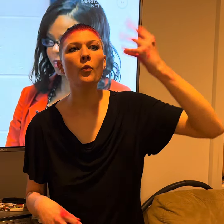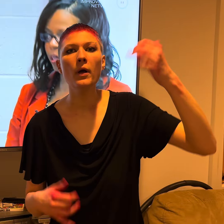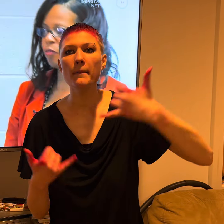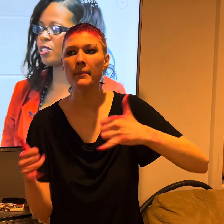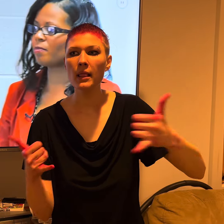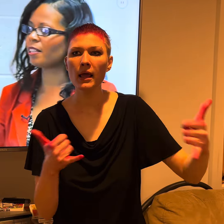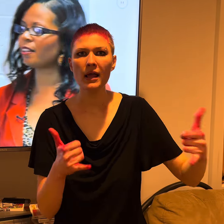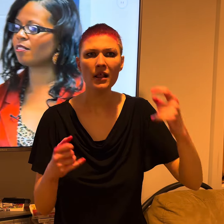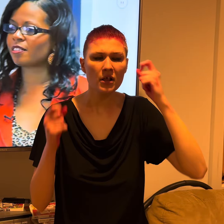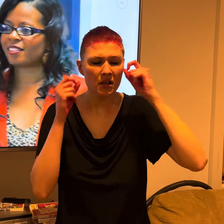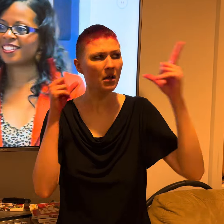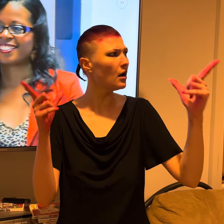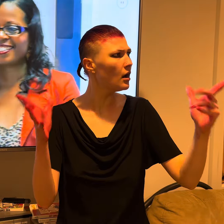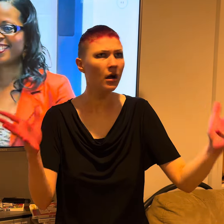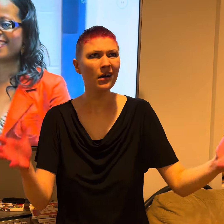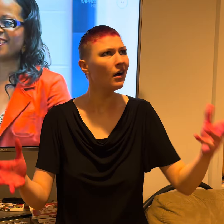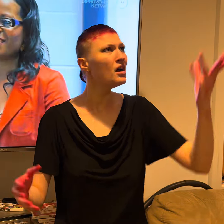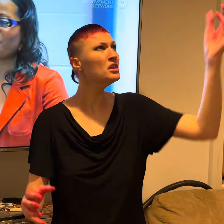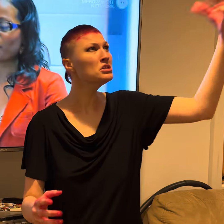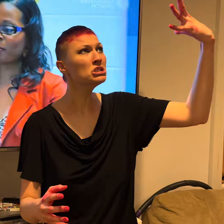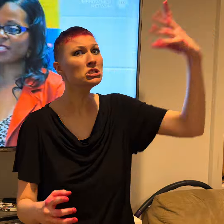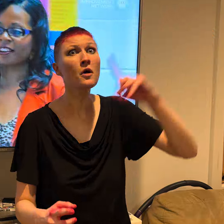looking for something else. Do you remember, Sarah?